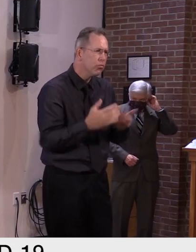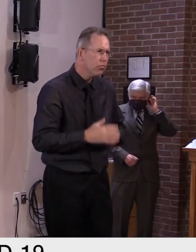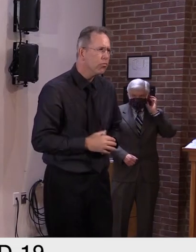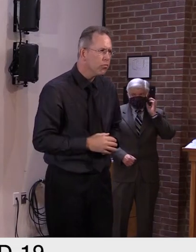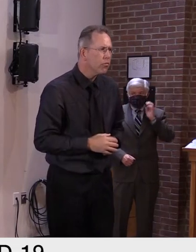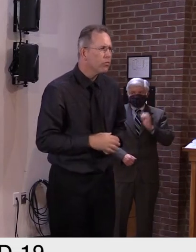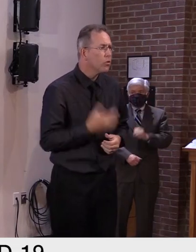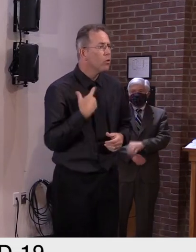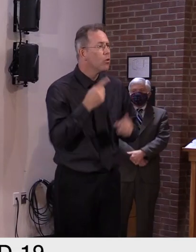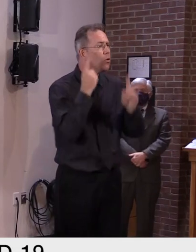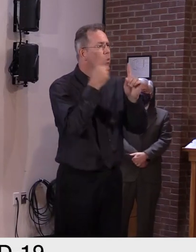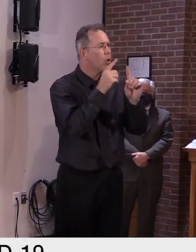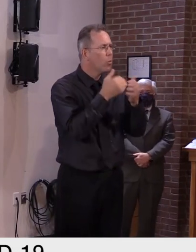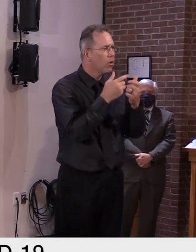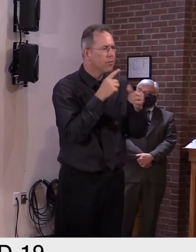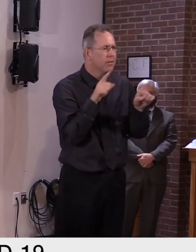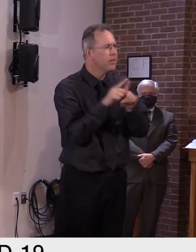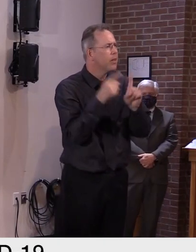safe.